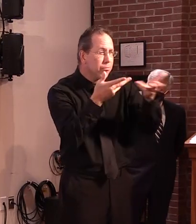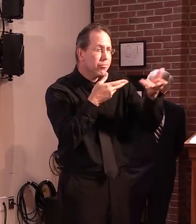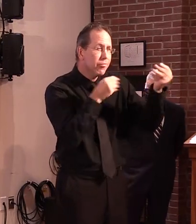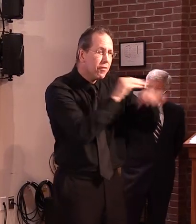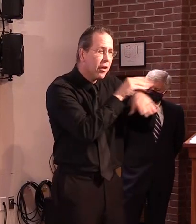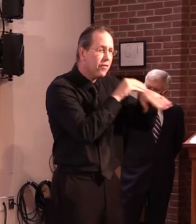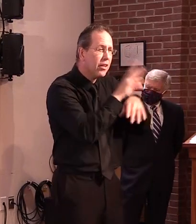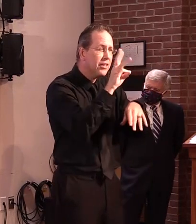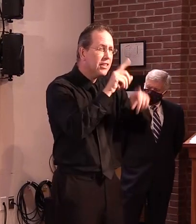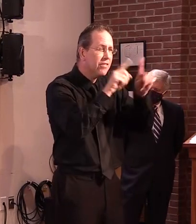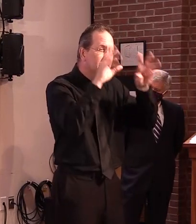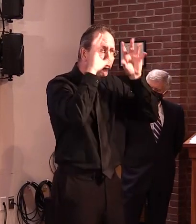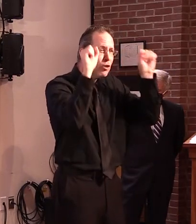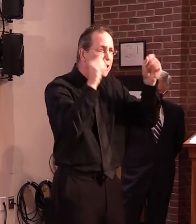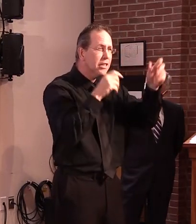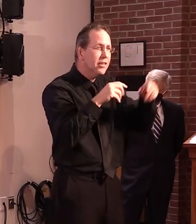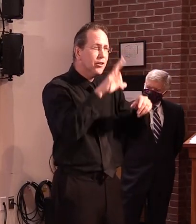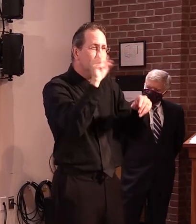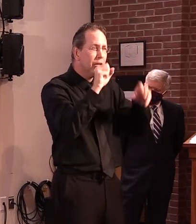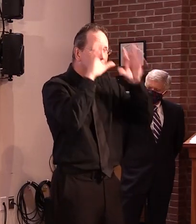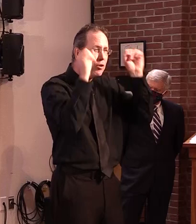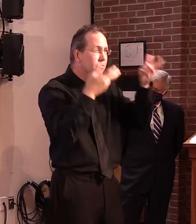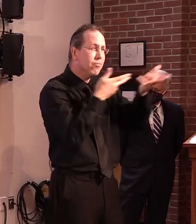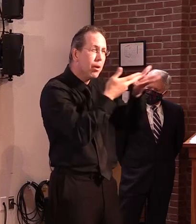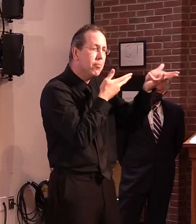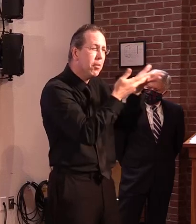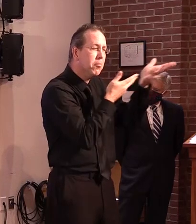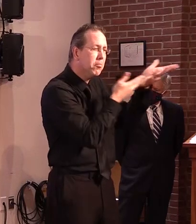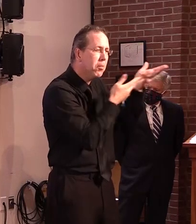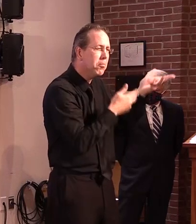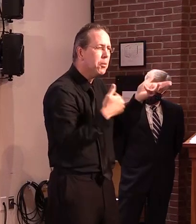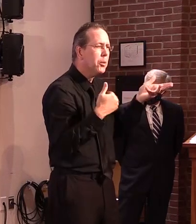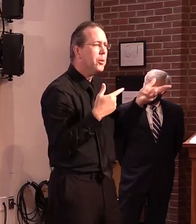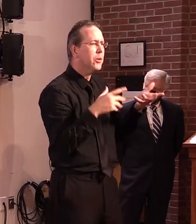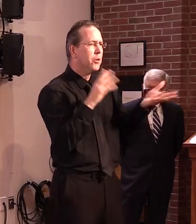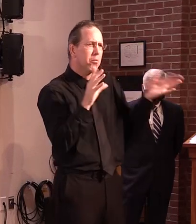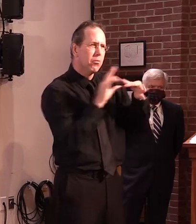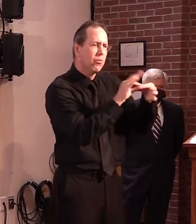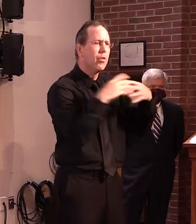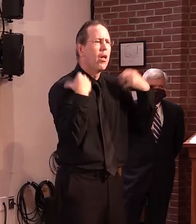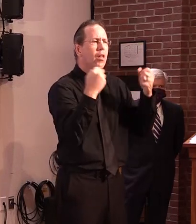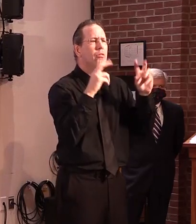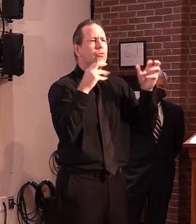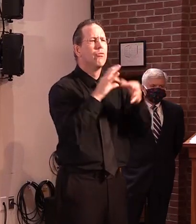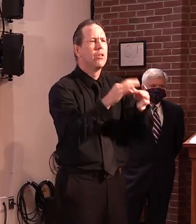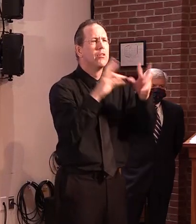does a healthy relationship between government, politics, and science look like?